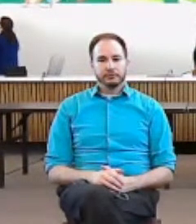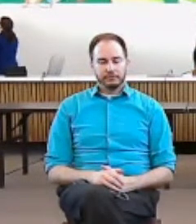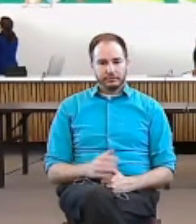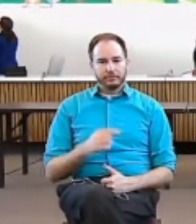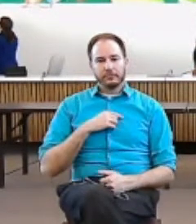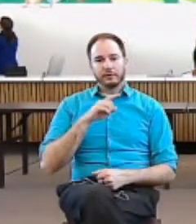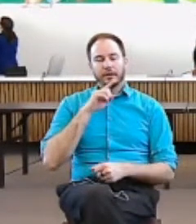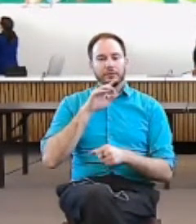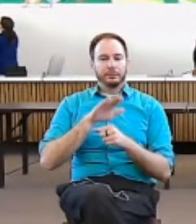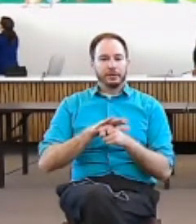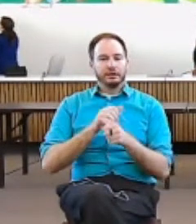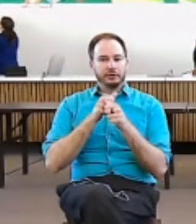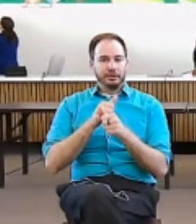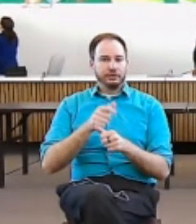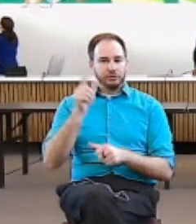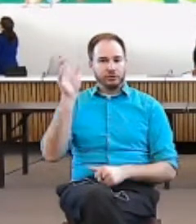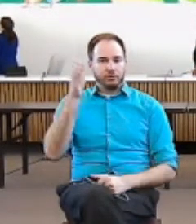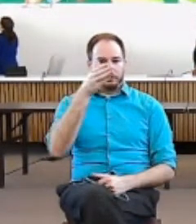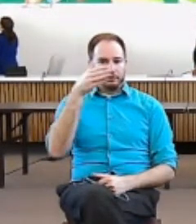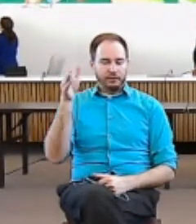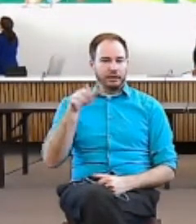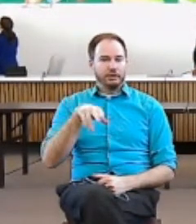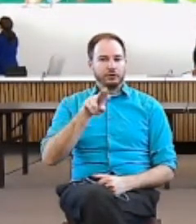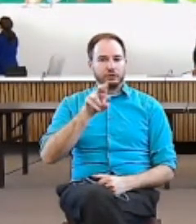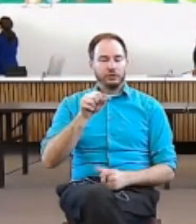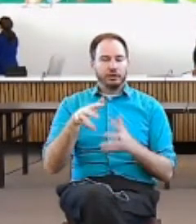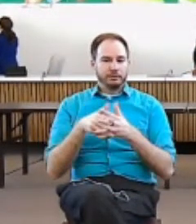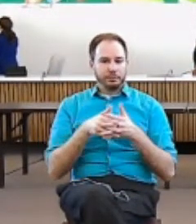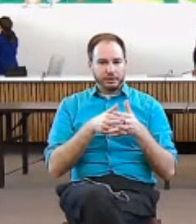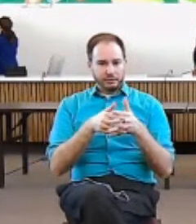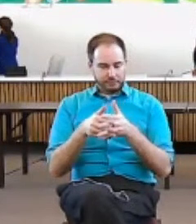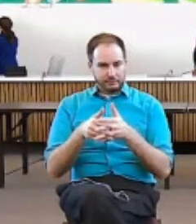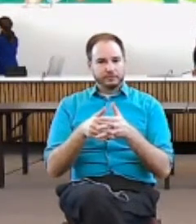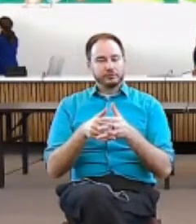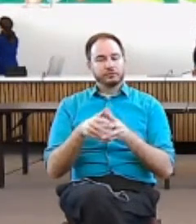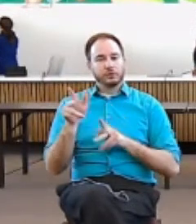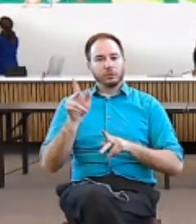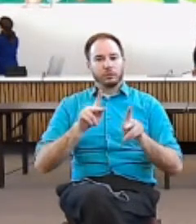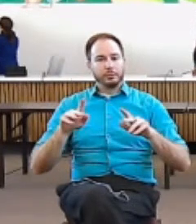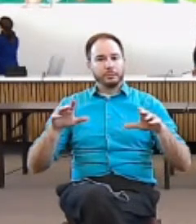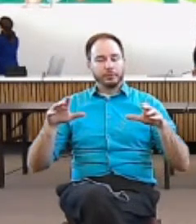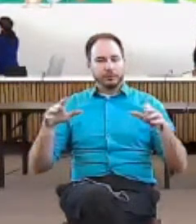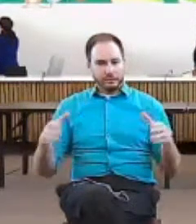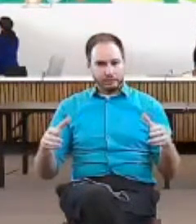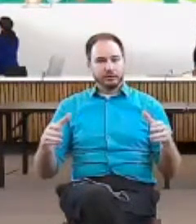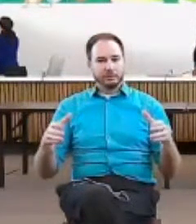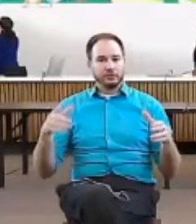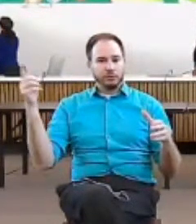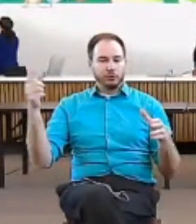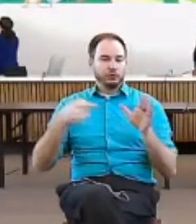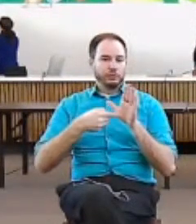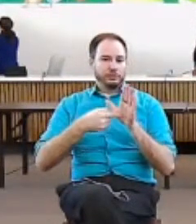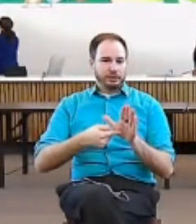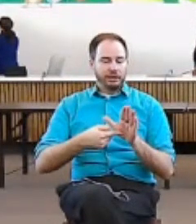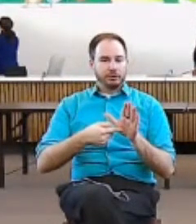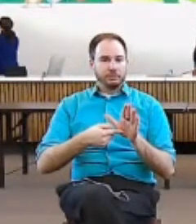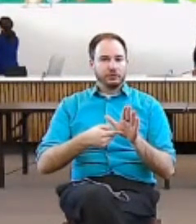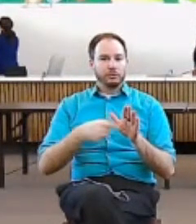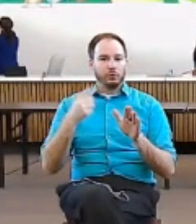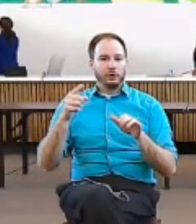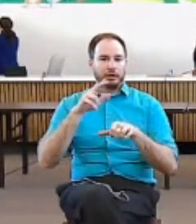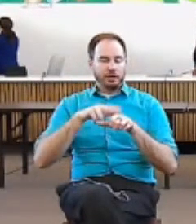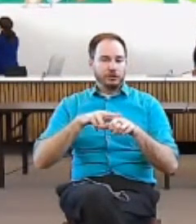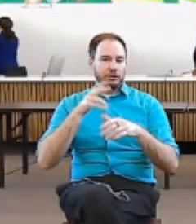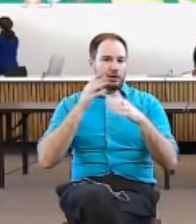Pledge allegiance to the flag of the United States of America and to the republic for which it stands,